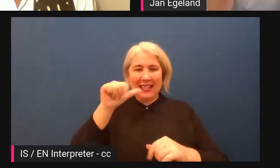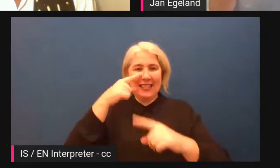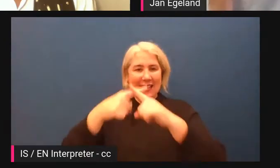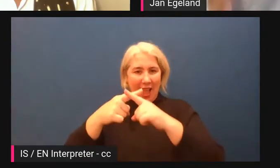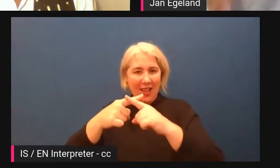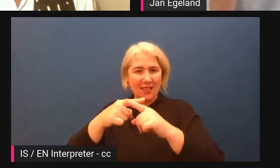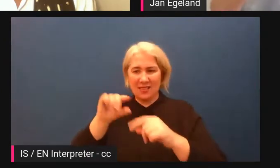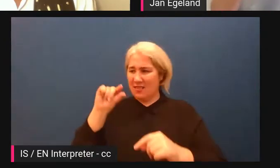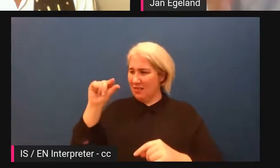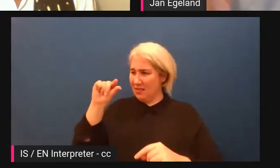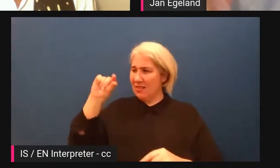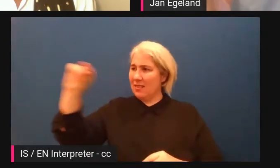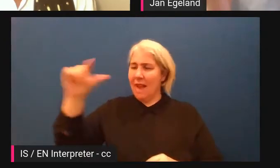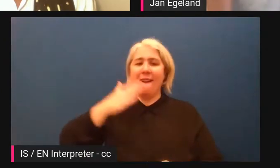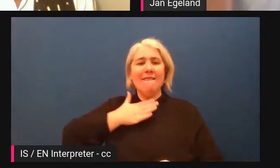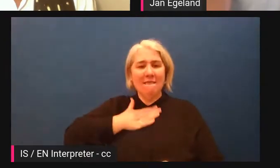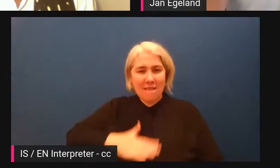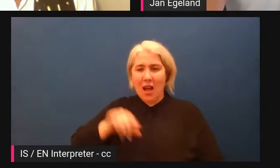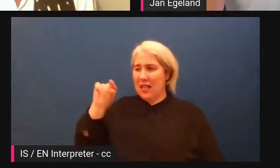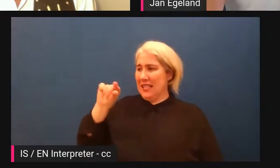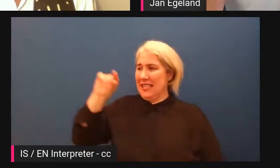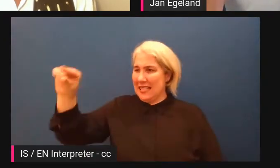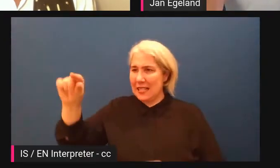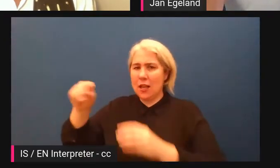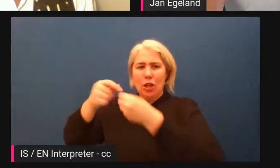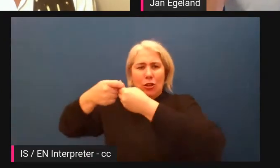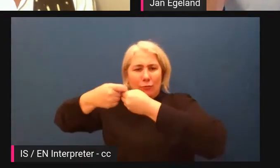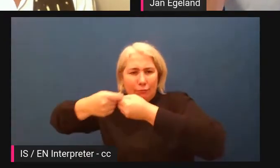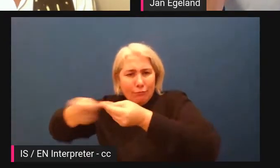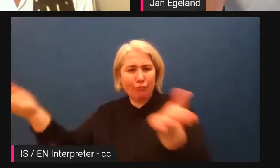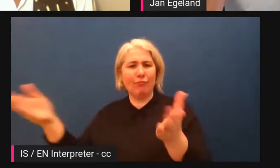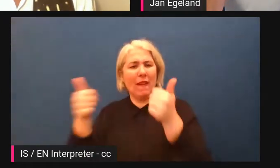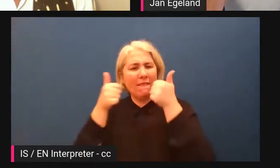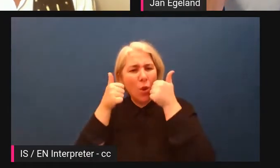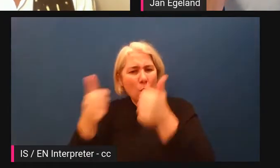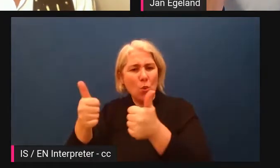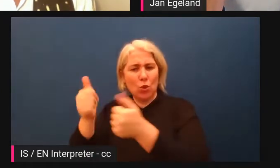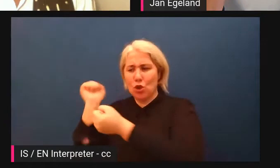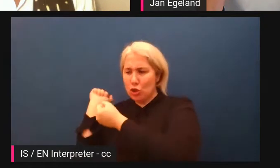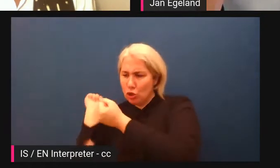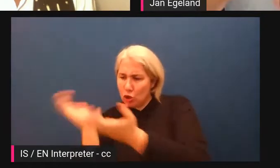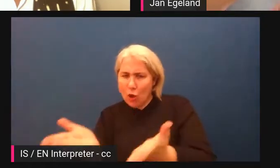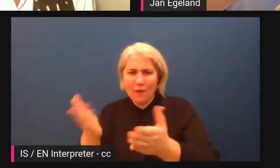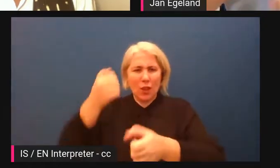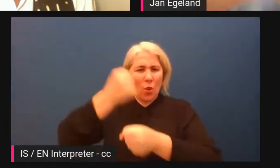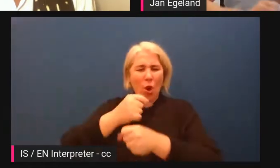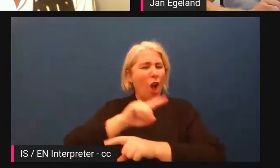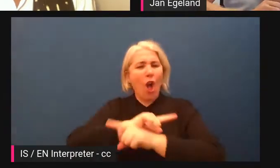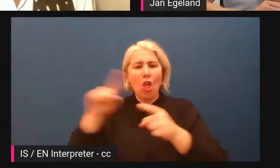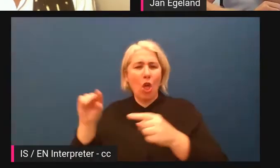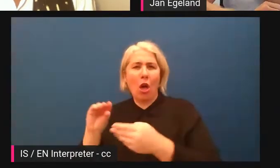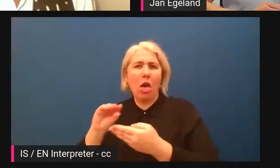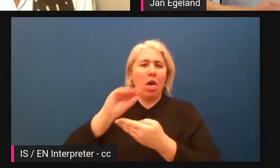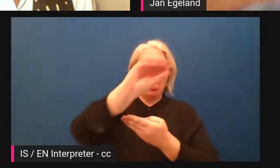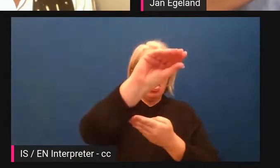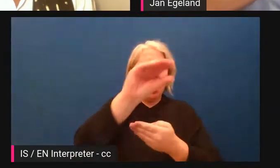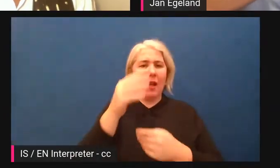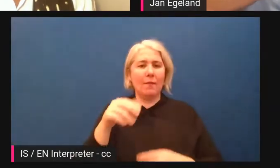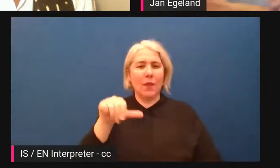To then humanitarian fellows, once, let's be less keen on promoting our